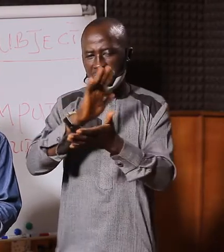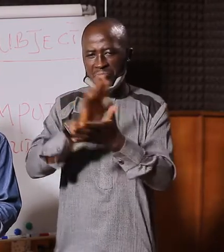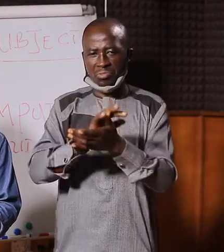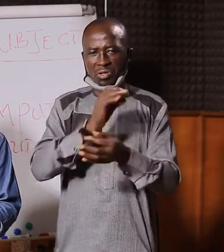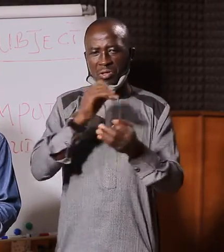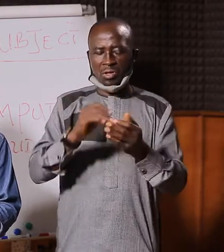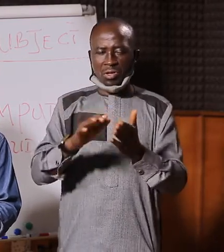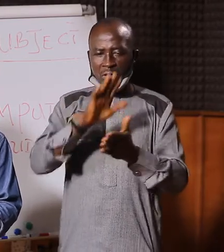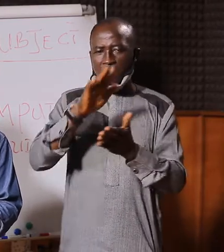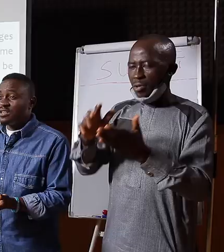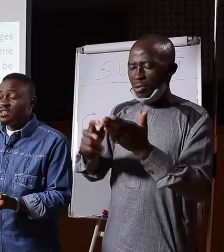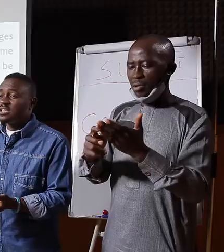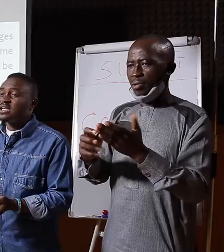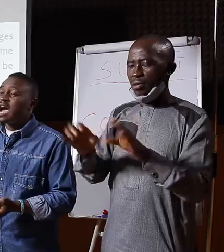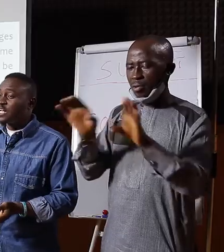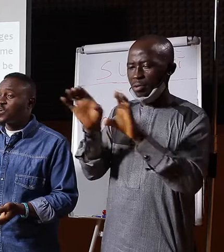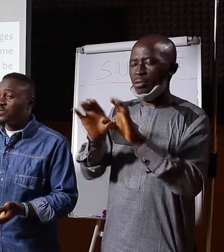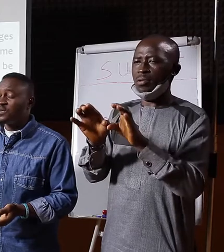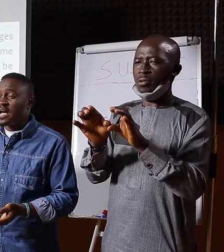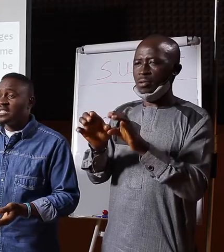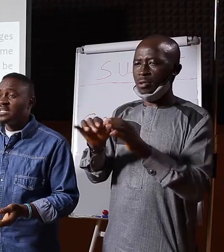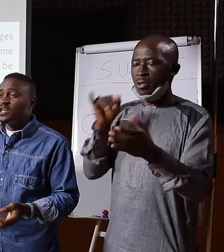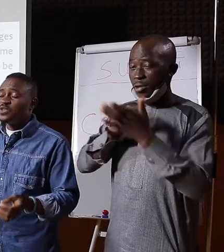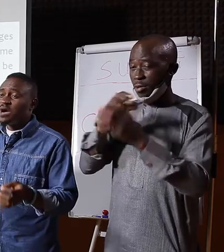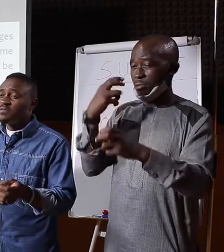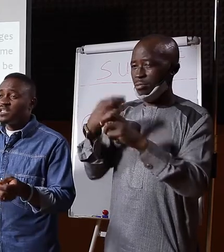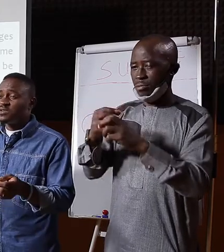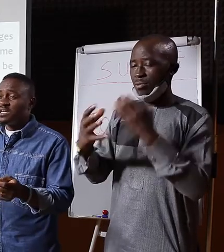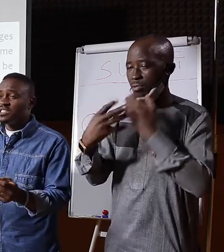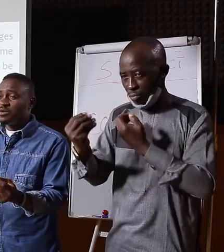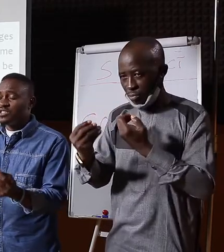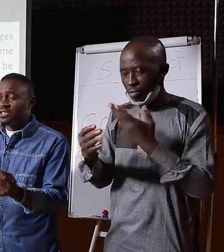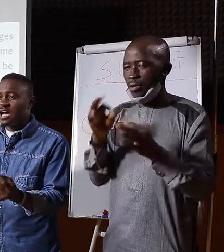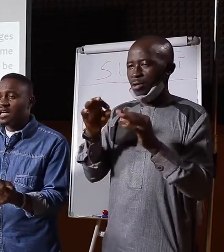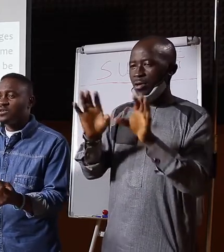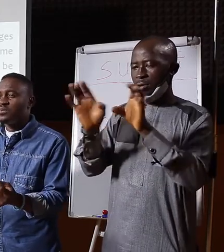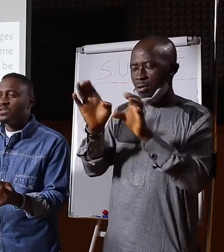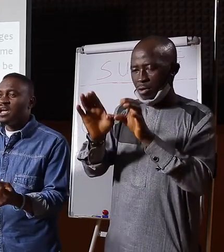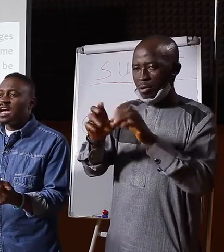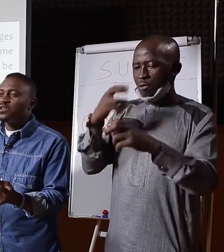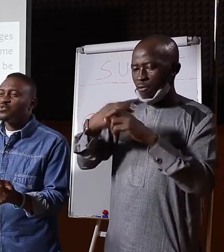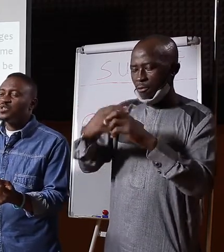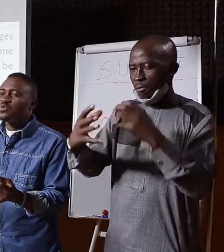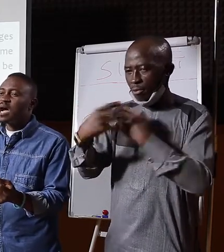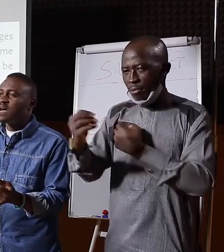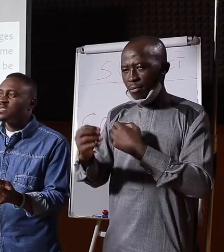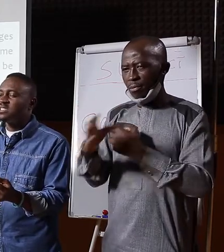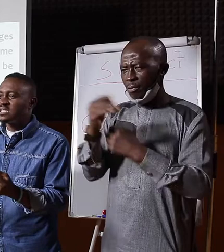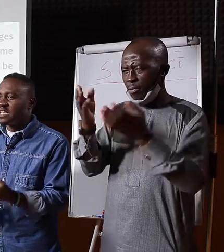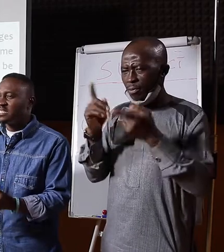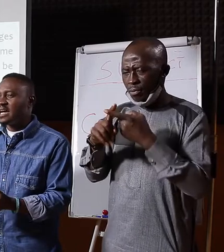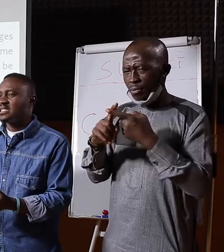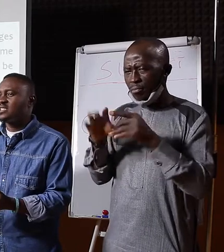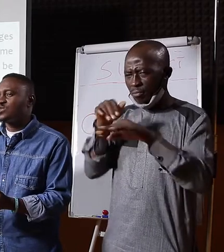your credential. It's a hard copy, right? You have any credential which is a hard copy, and you want to have